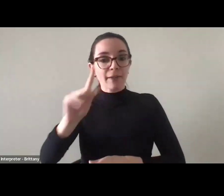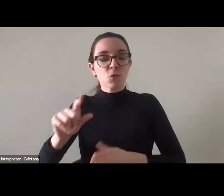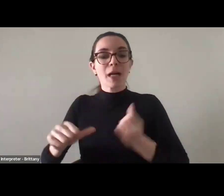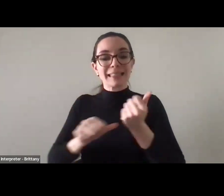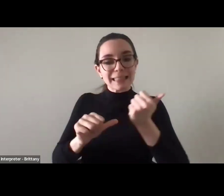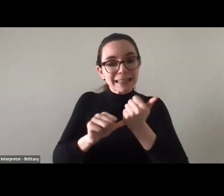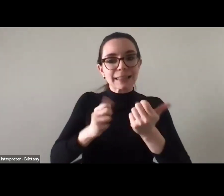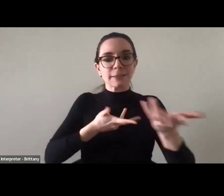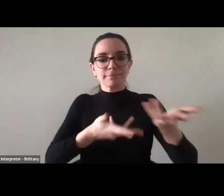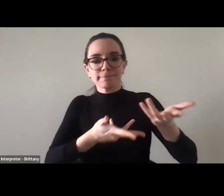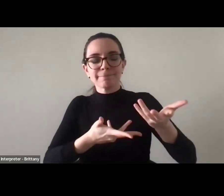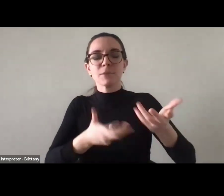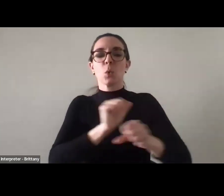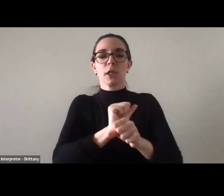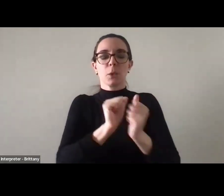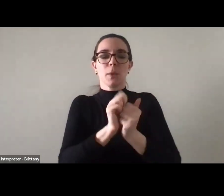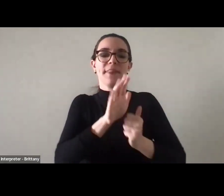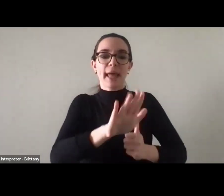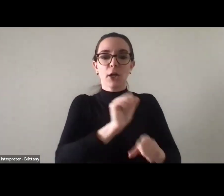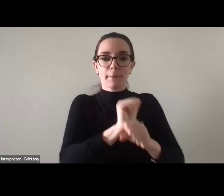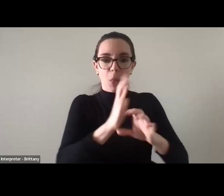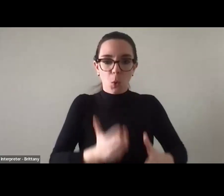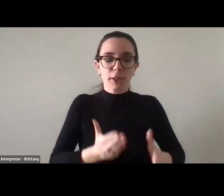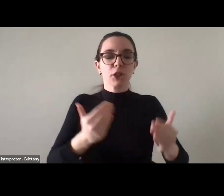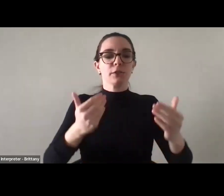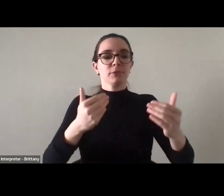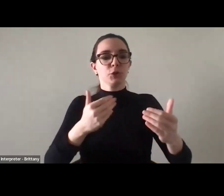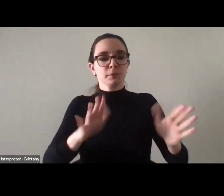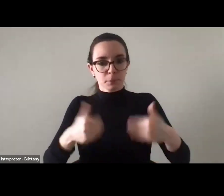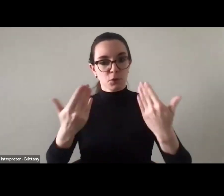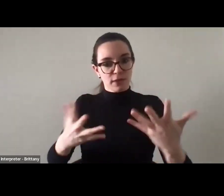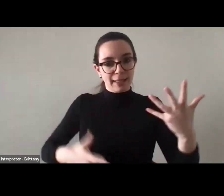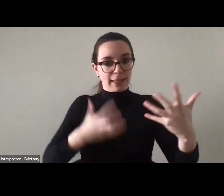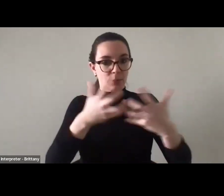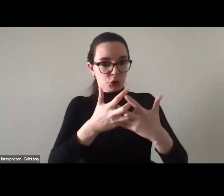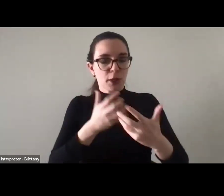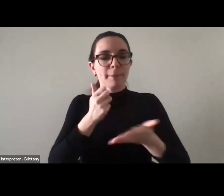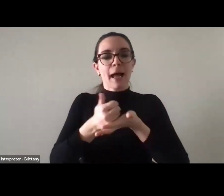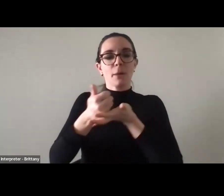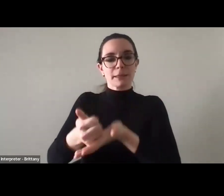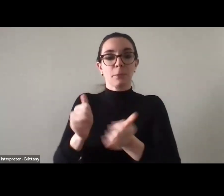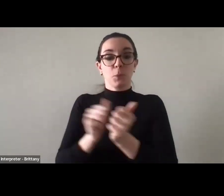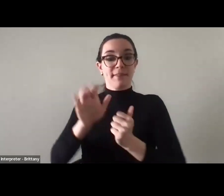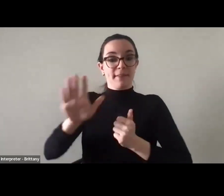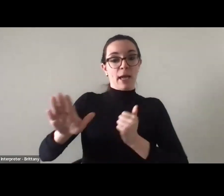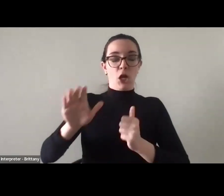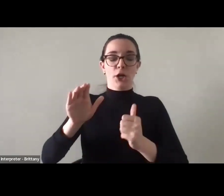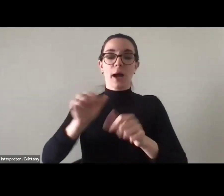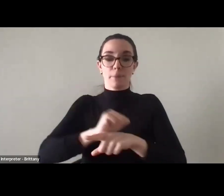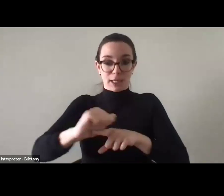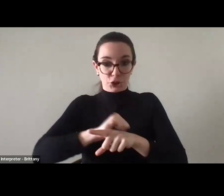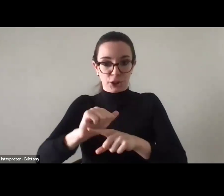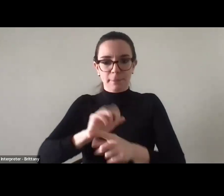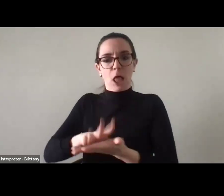their employer on getting an accommodation that helps them through their apprenticeship with learning on the job. And our